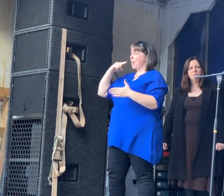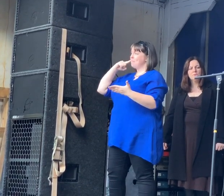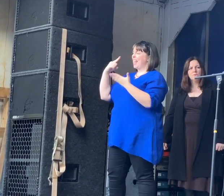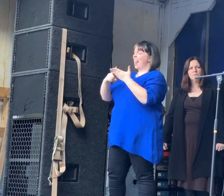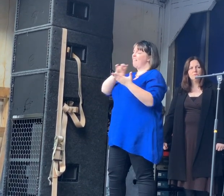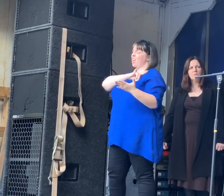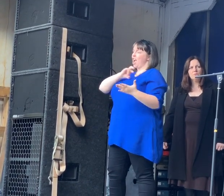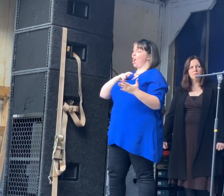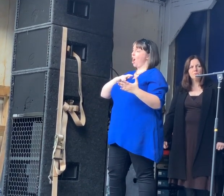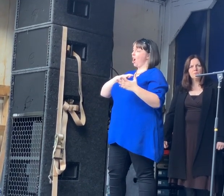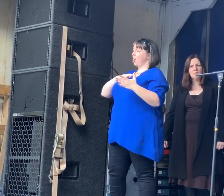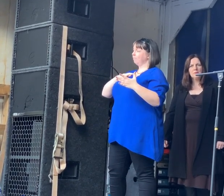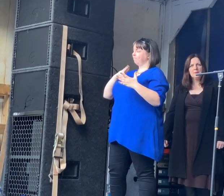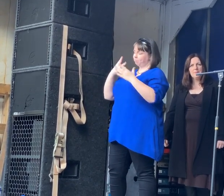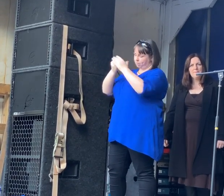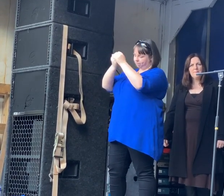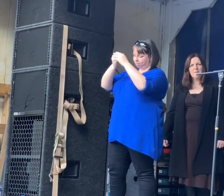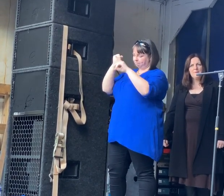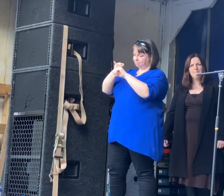her! Solidarity!